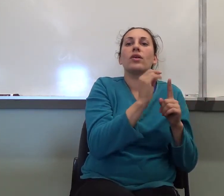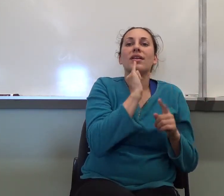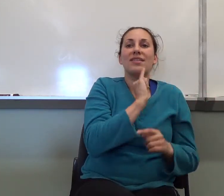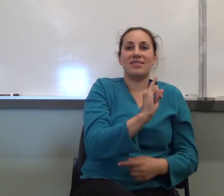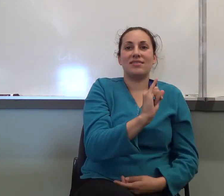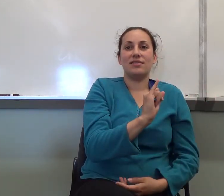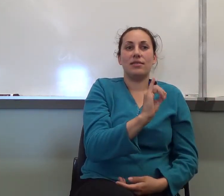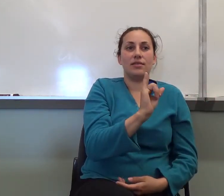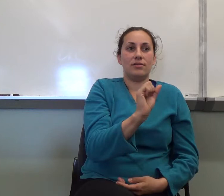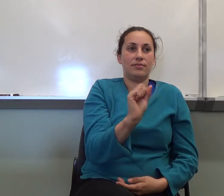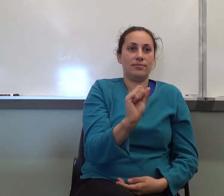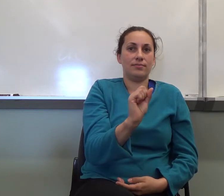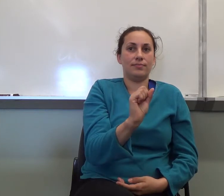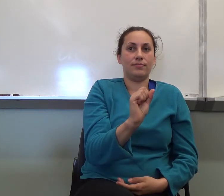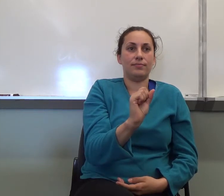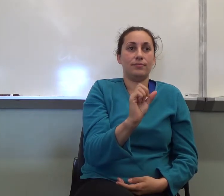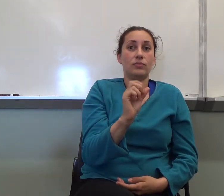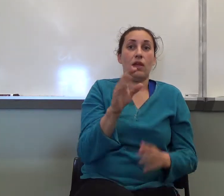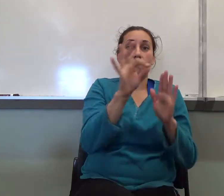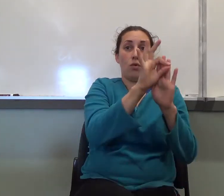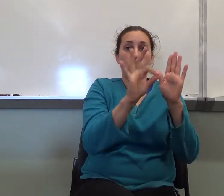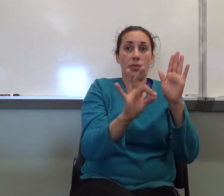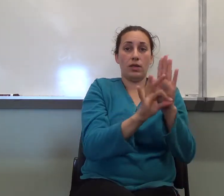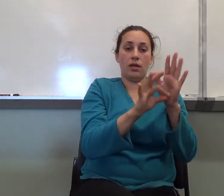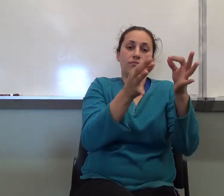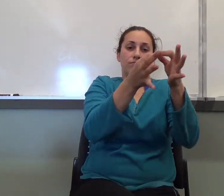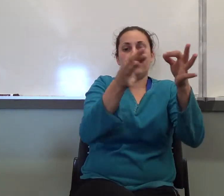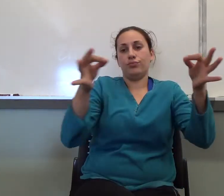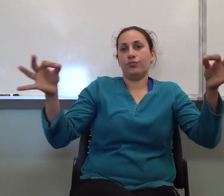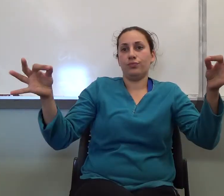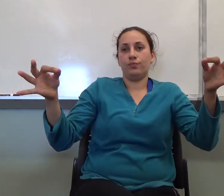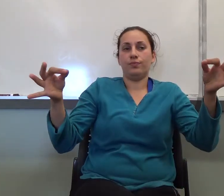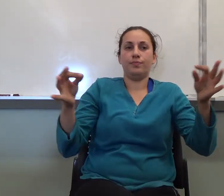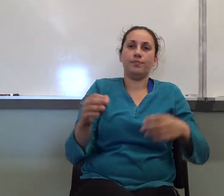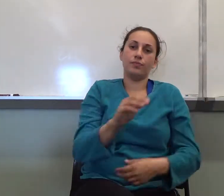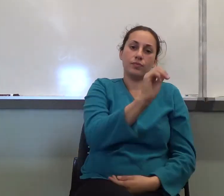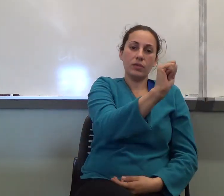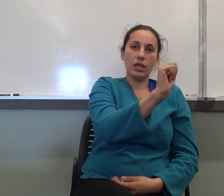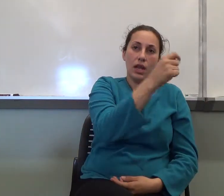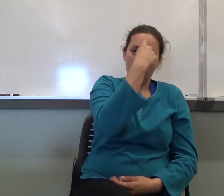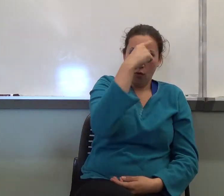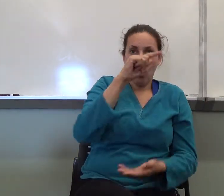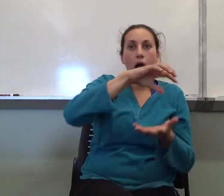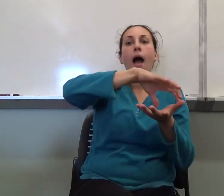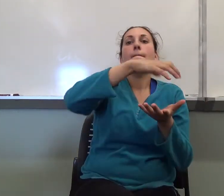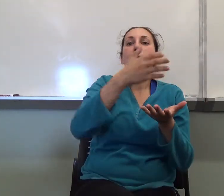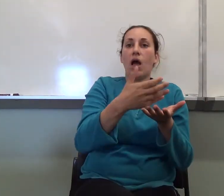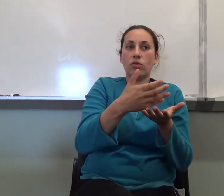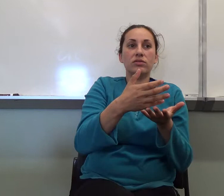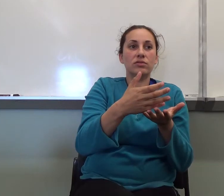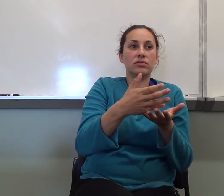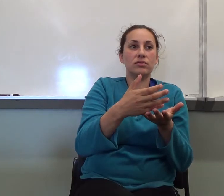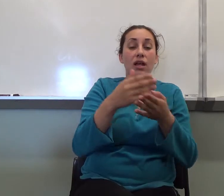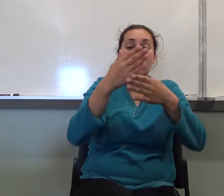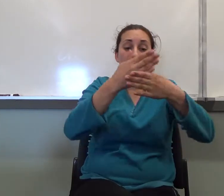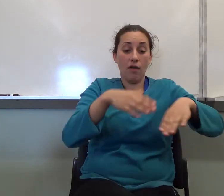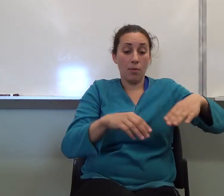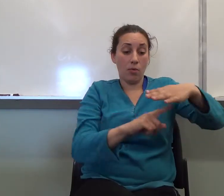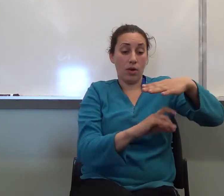Okay, putting it into our formula, what, let's call it A for amount, divided by 180, the base, is equal